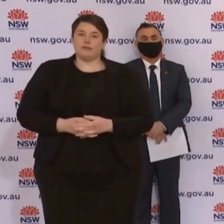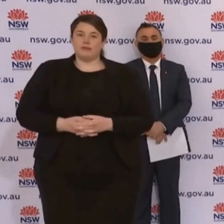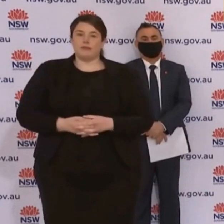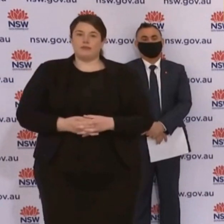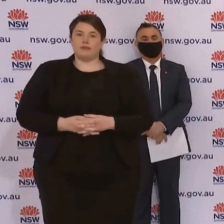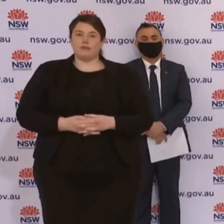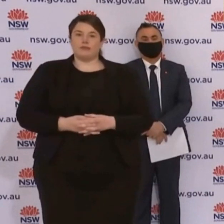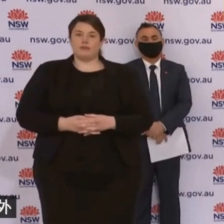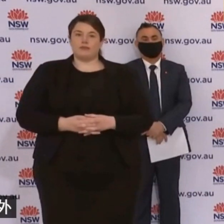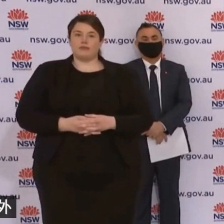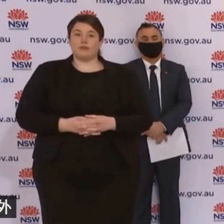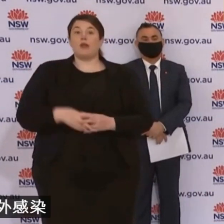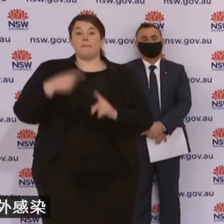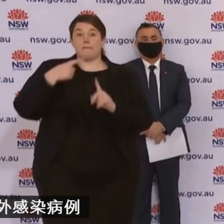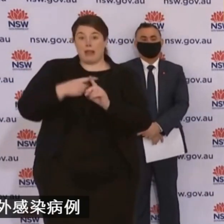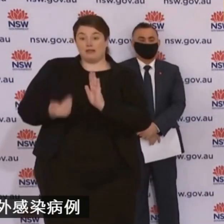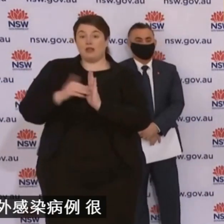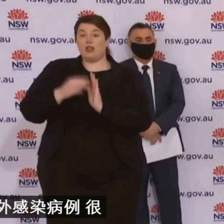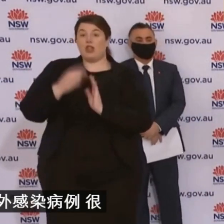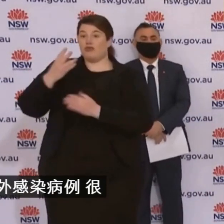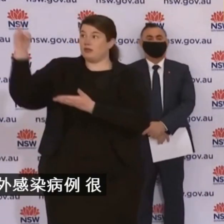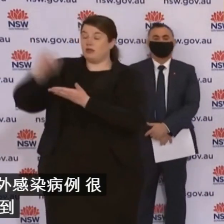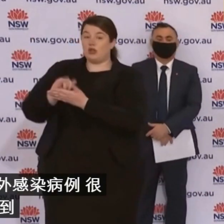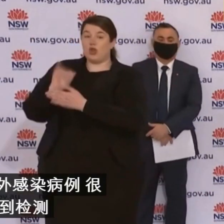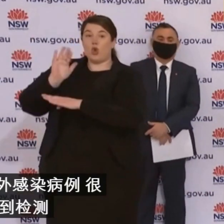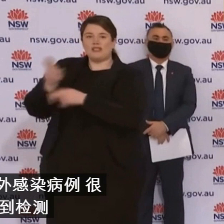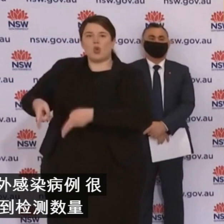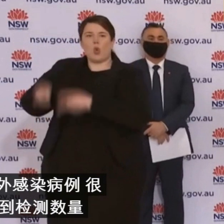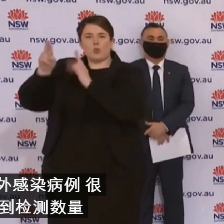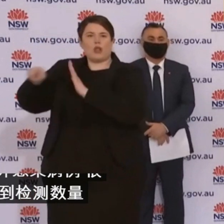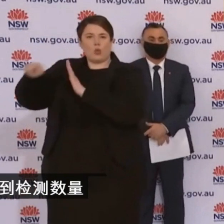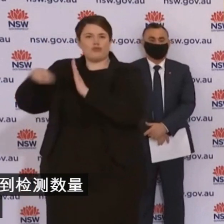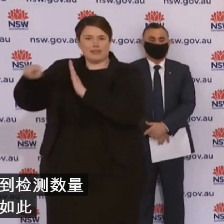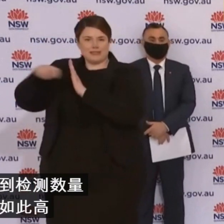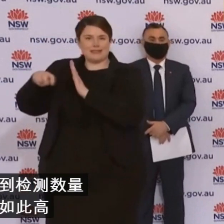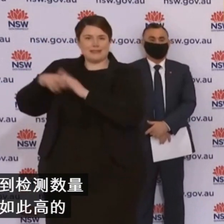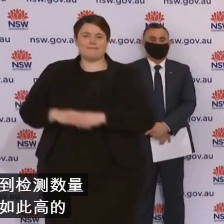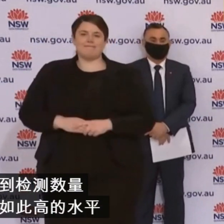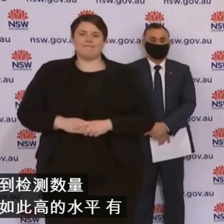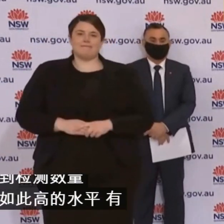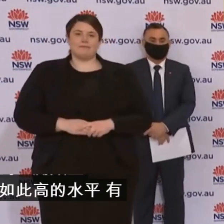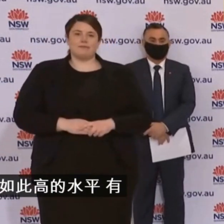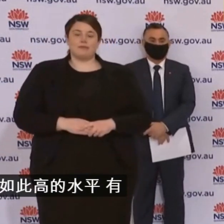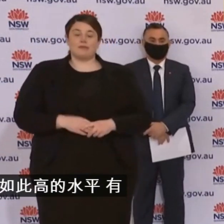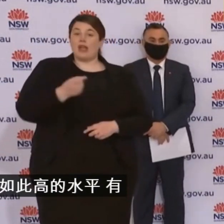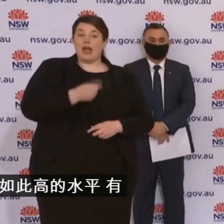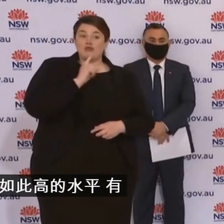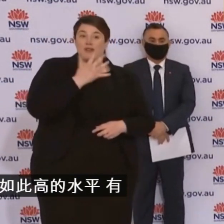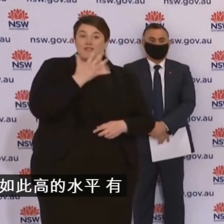and there were 3 overseas acquired cases. It's pleasing to see those testing numbers maintained at that high level. There were